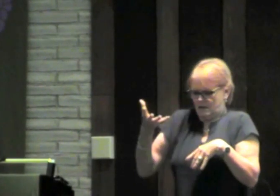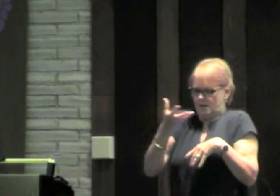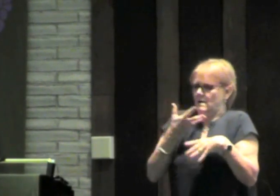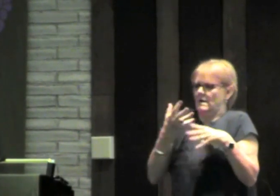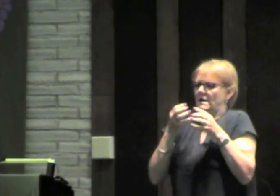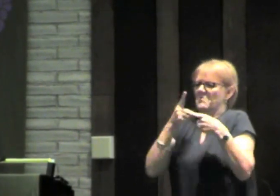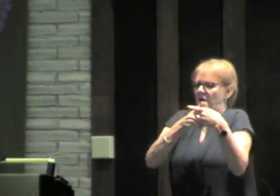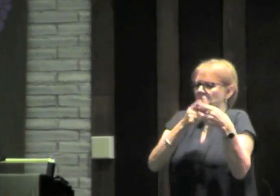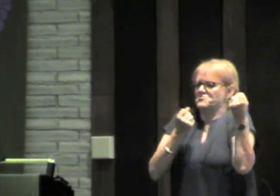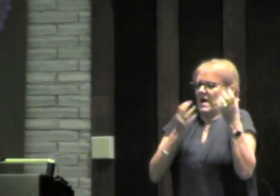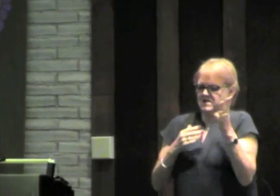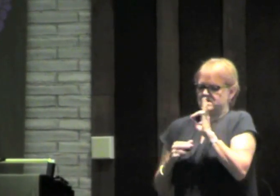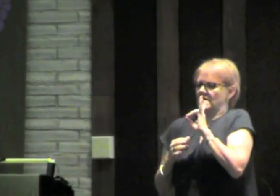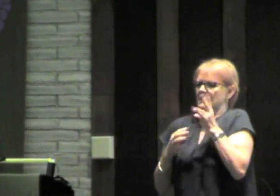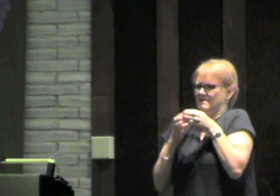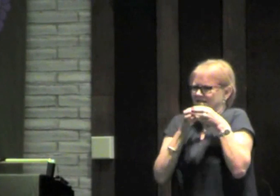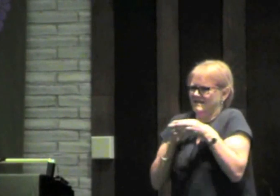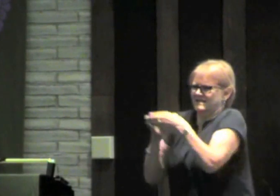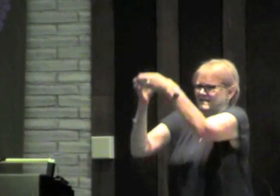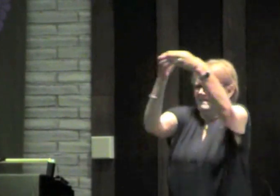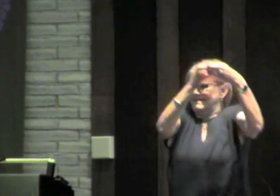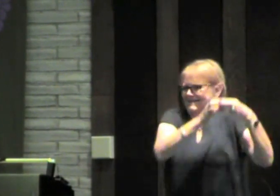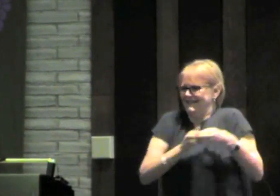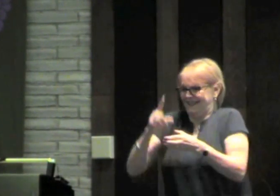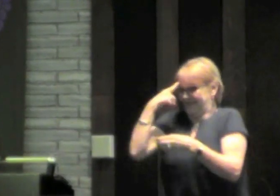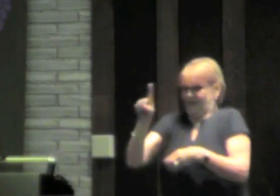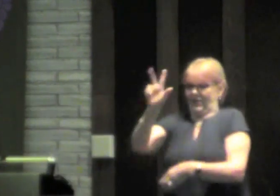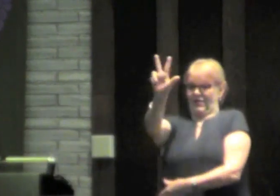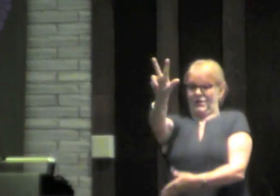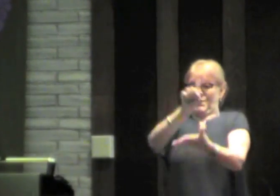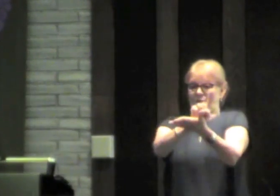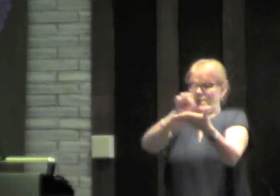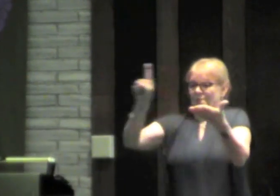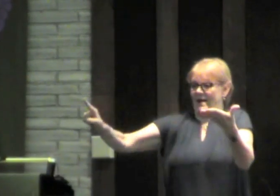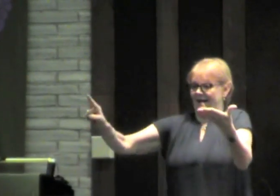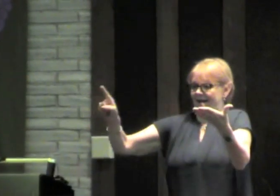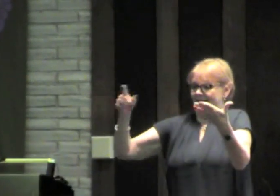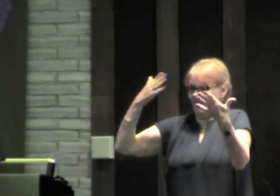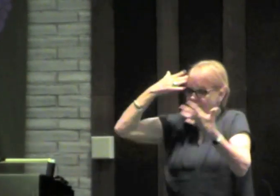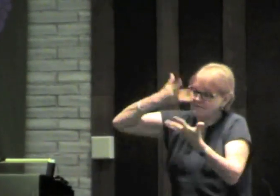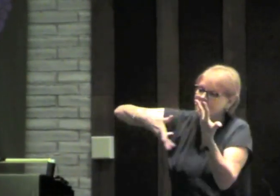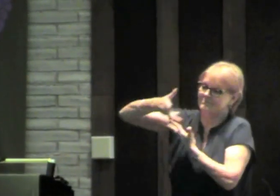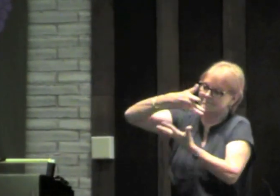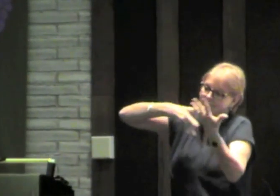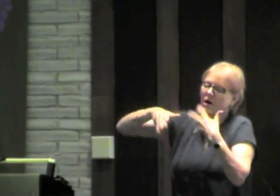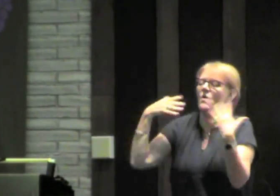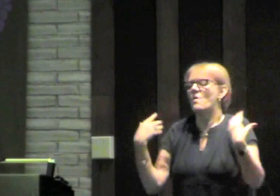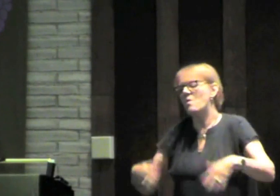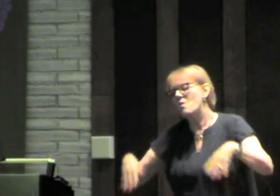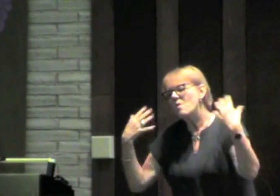tour. So there were the 6 of us plus the driver, so there were 7 people all together in our party, and we